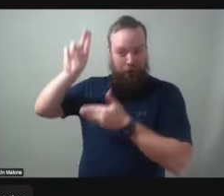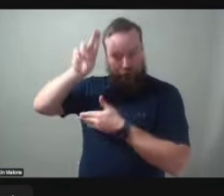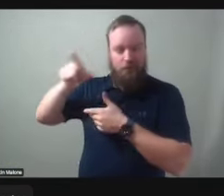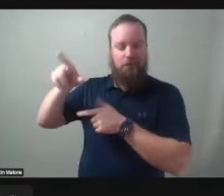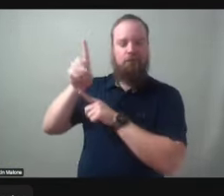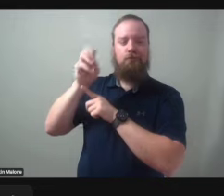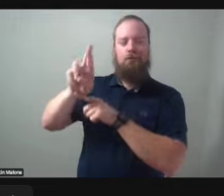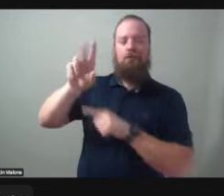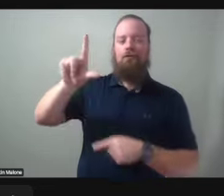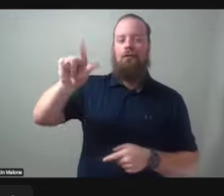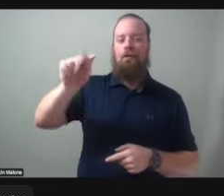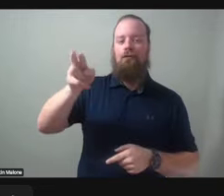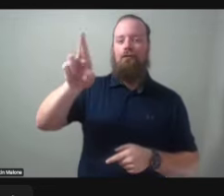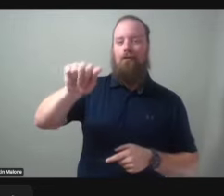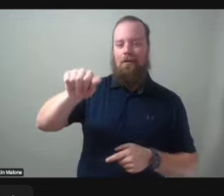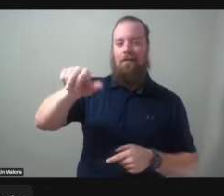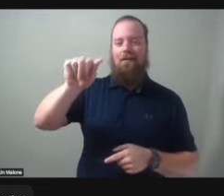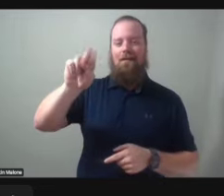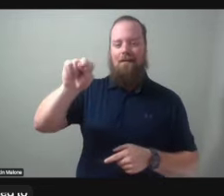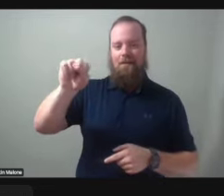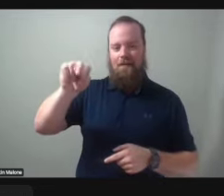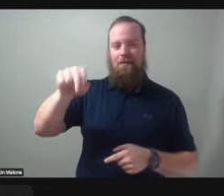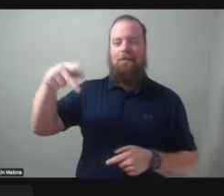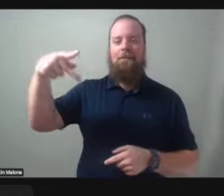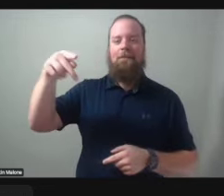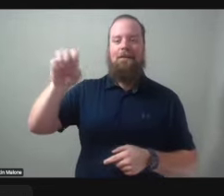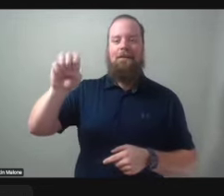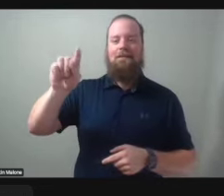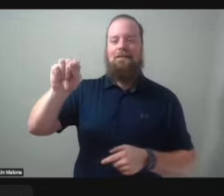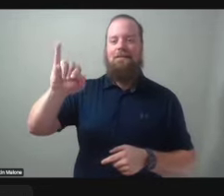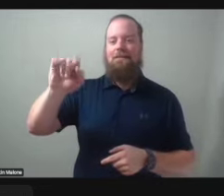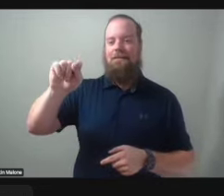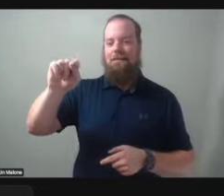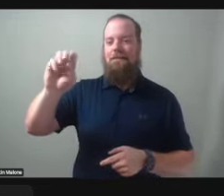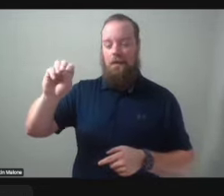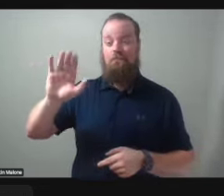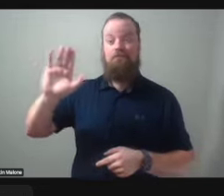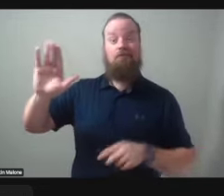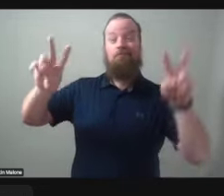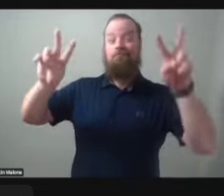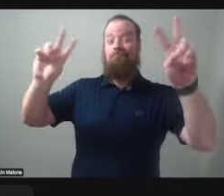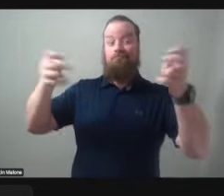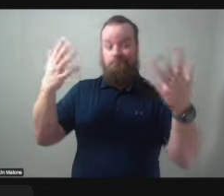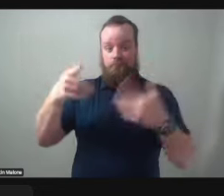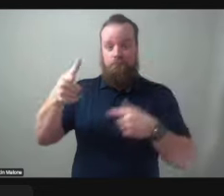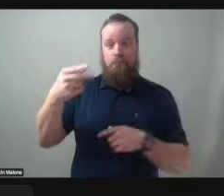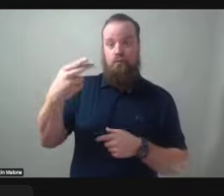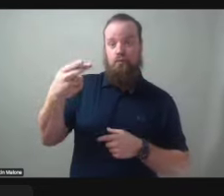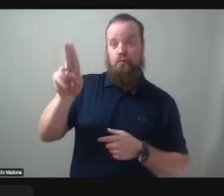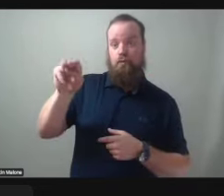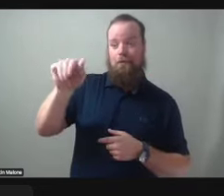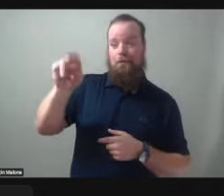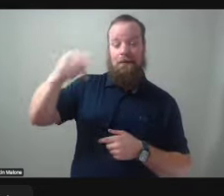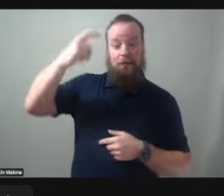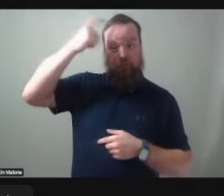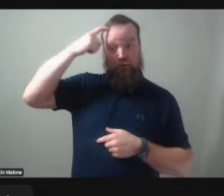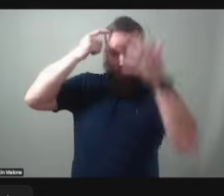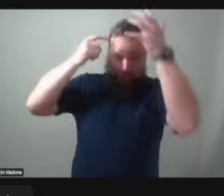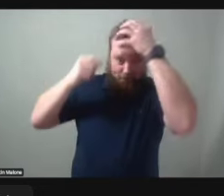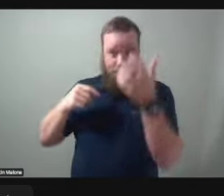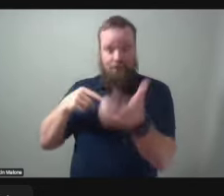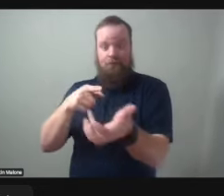for the babies. There's a famous quote from Dr. Laura Ann Petito. And as you